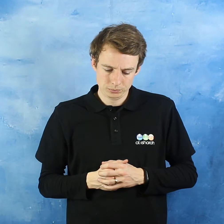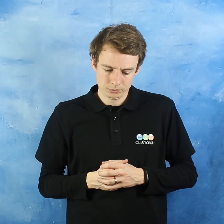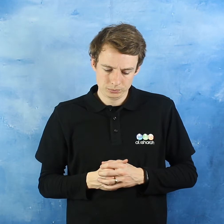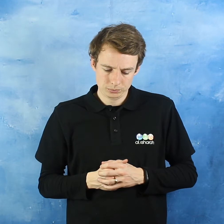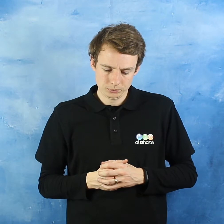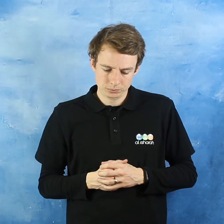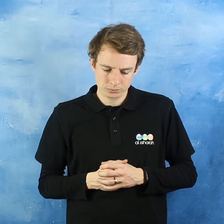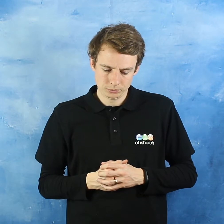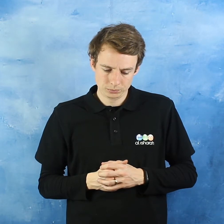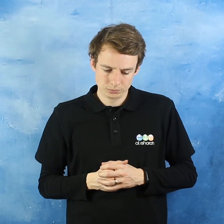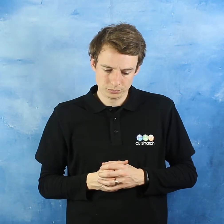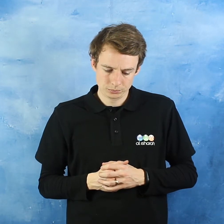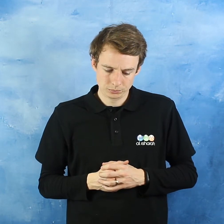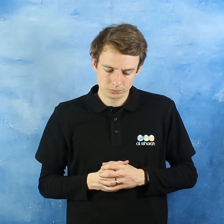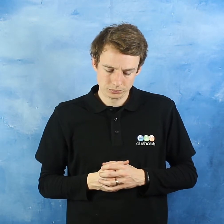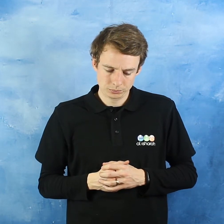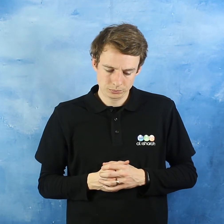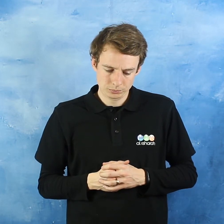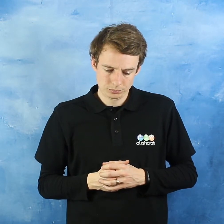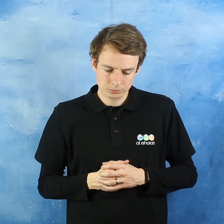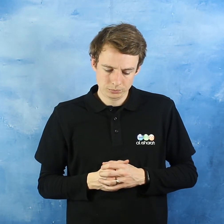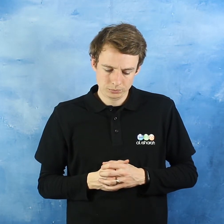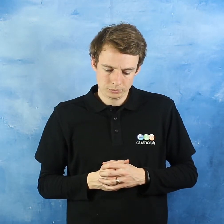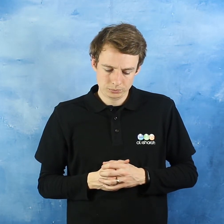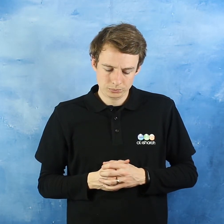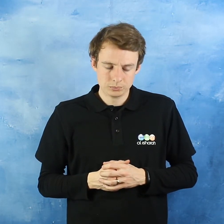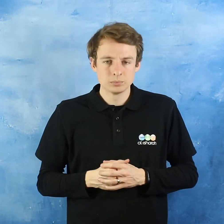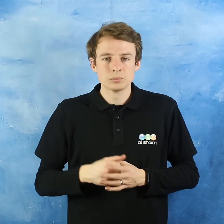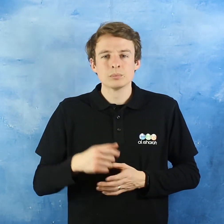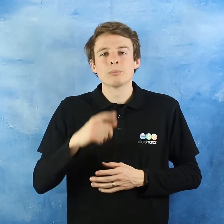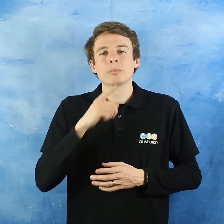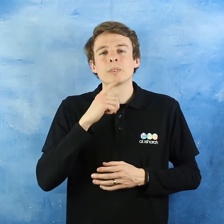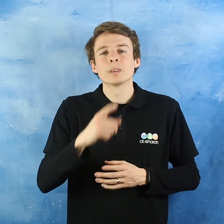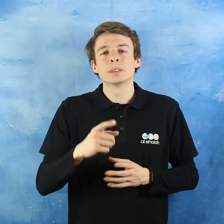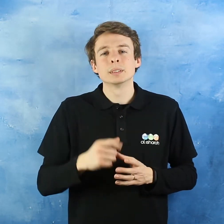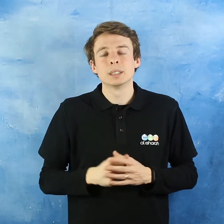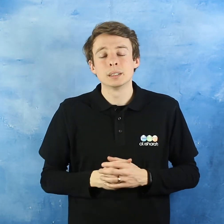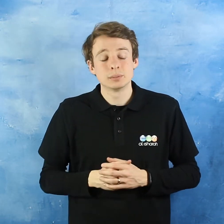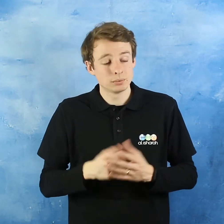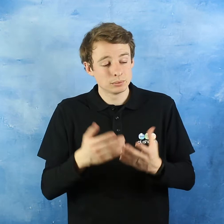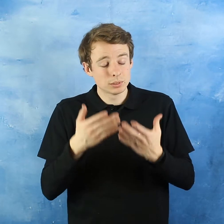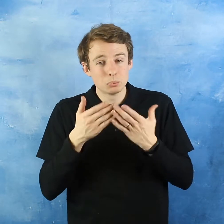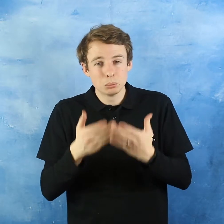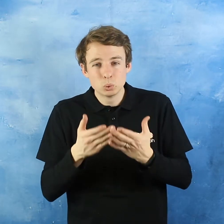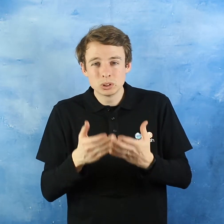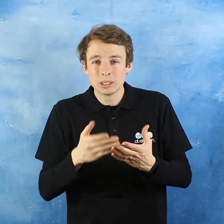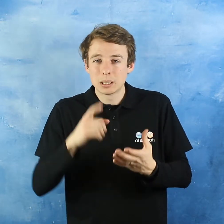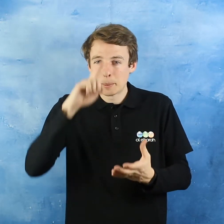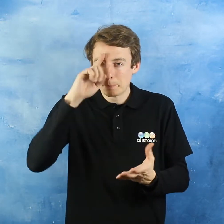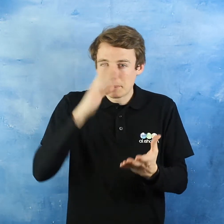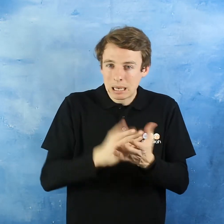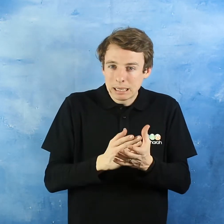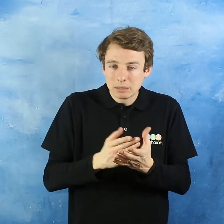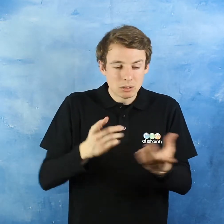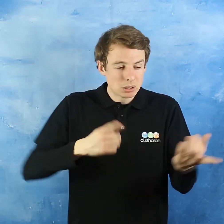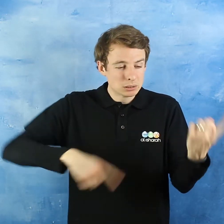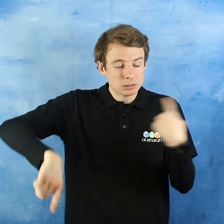He said the believers in their mutual kindness, compassion and sympathy are just like one